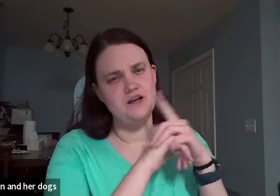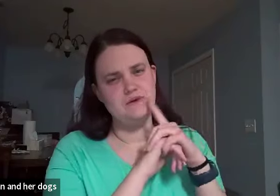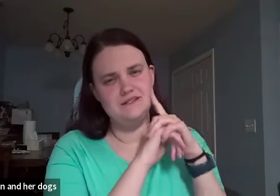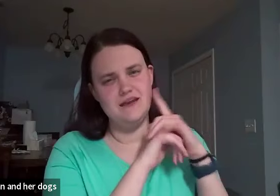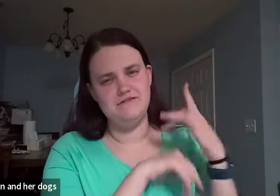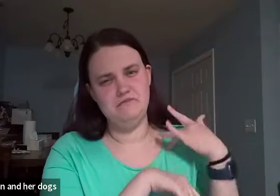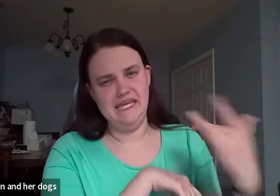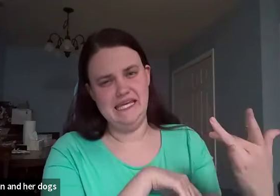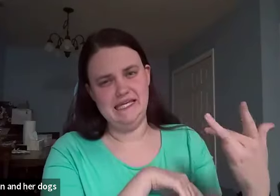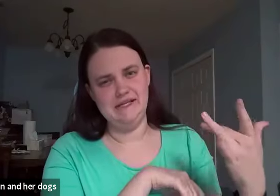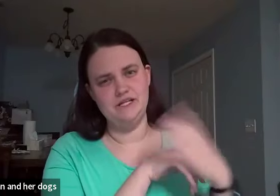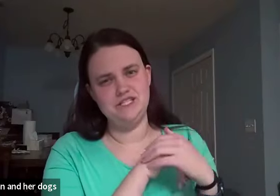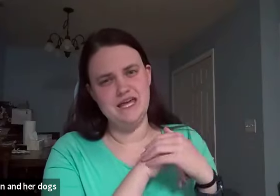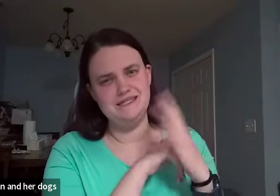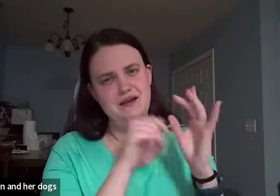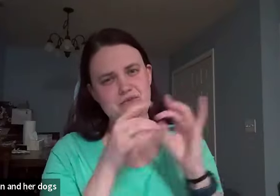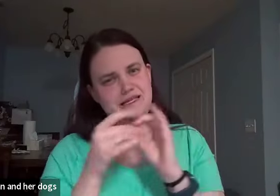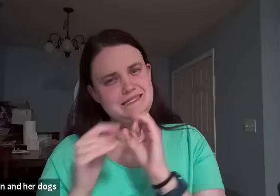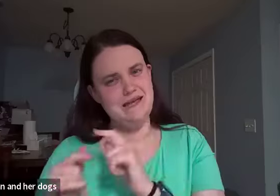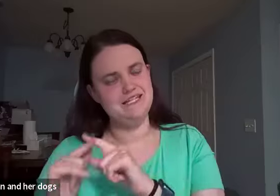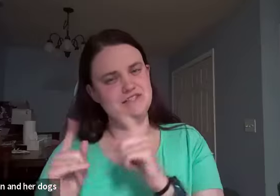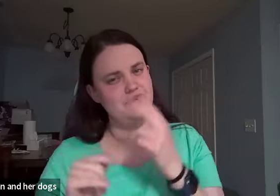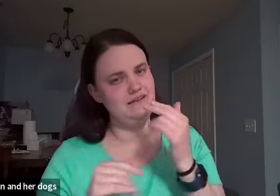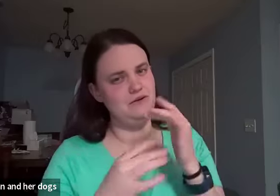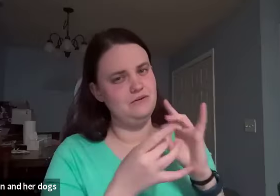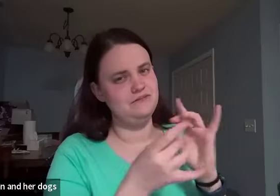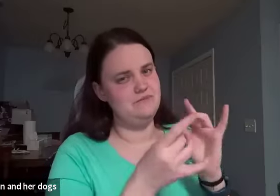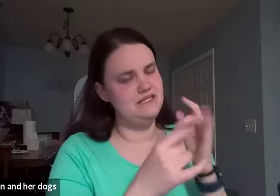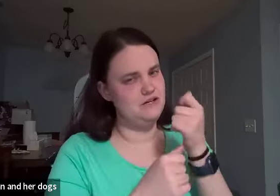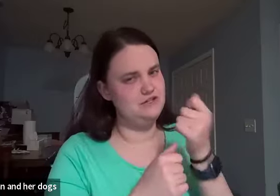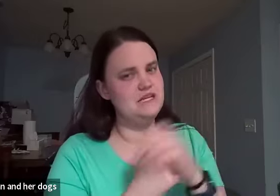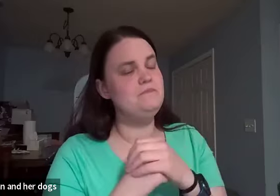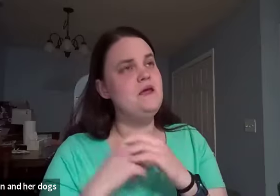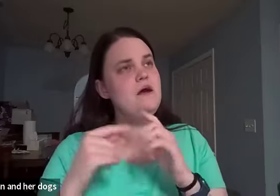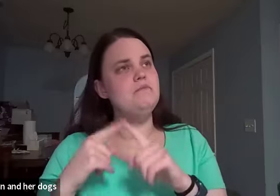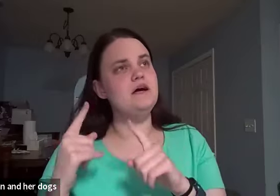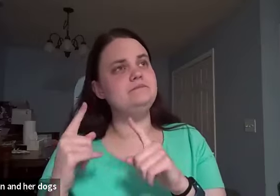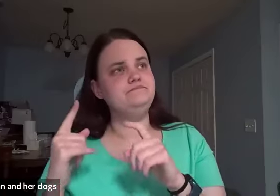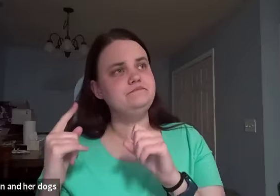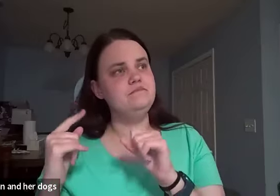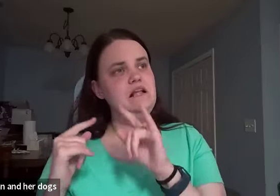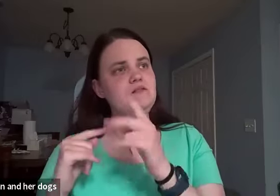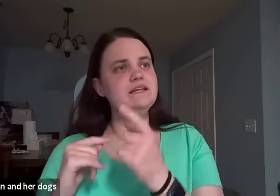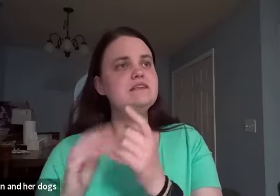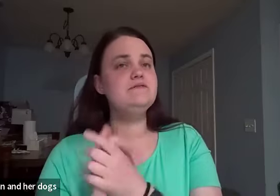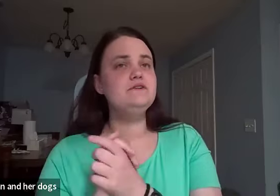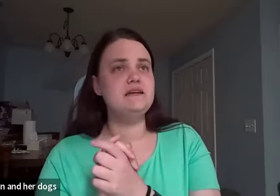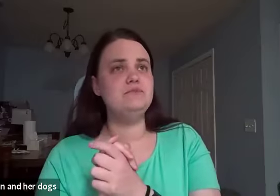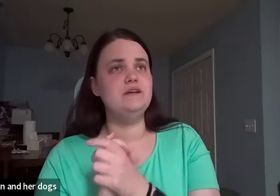talked about deaf Bing, which that's not really slang. It's just funny little tidbits that are interesting. But like slang, for example,